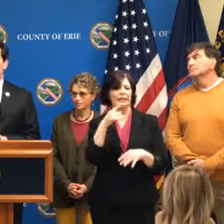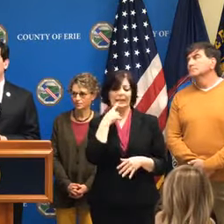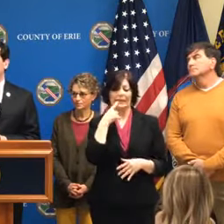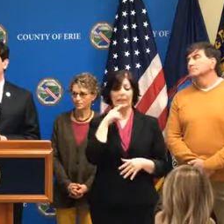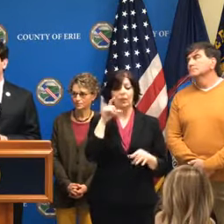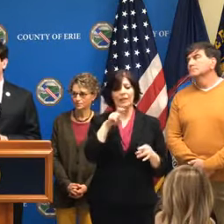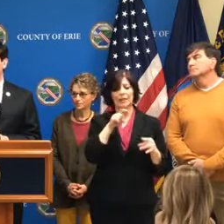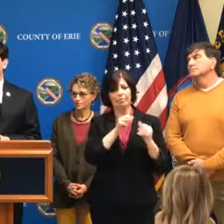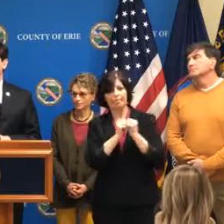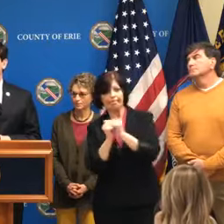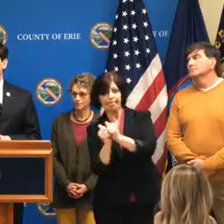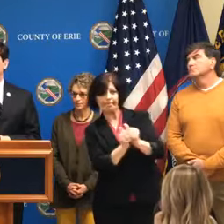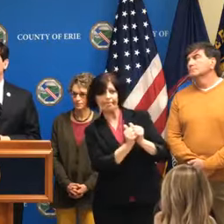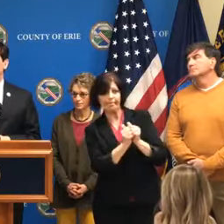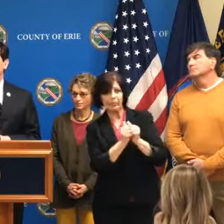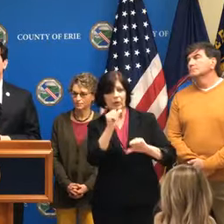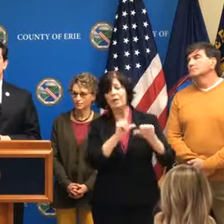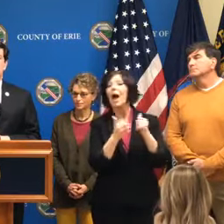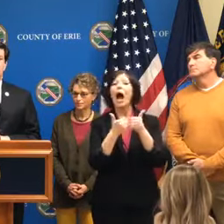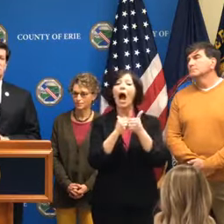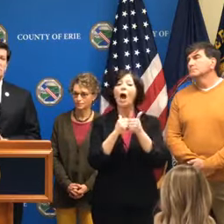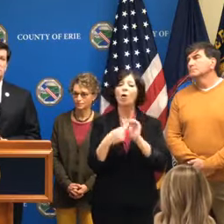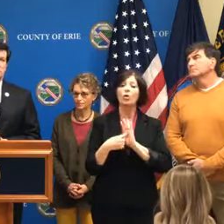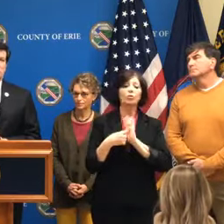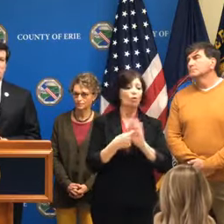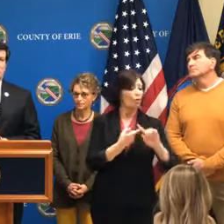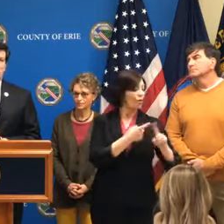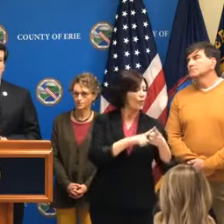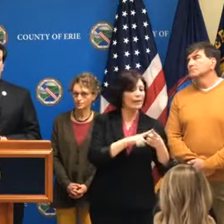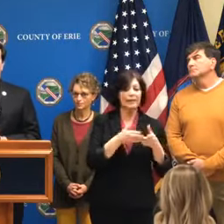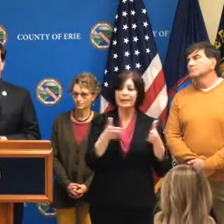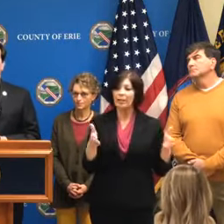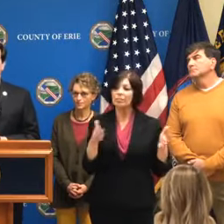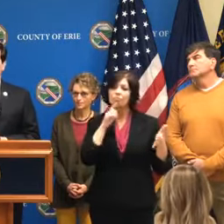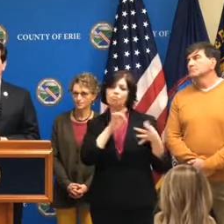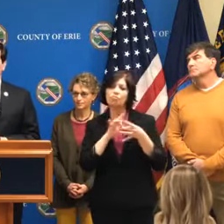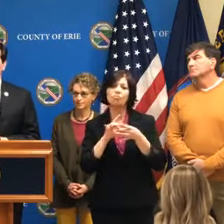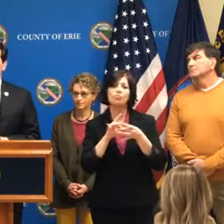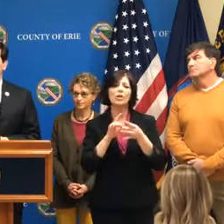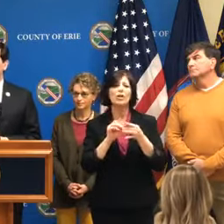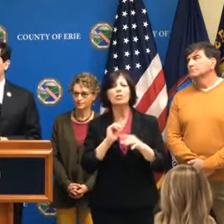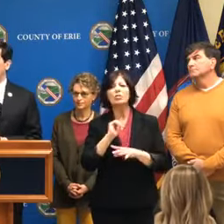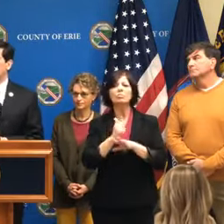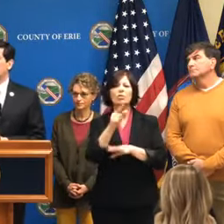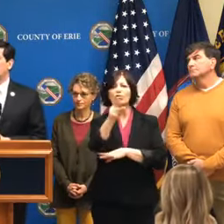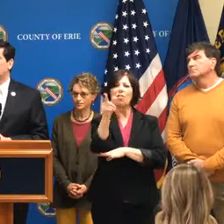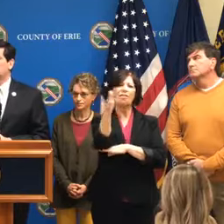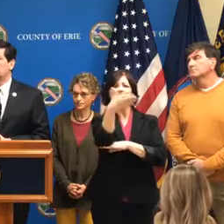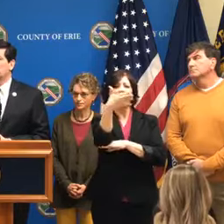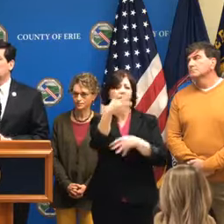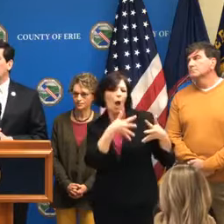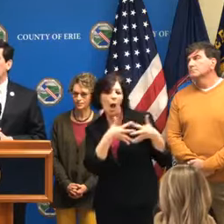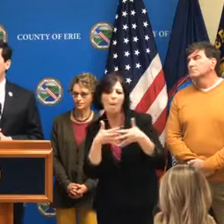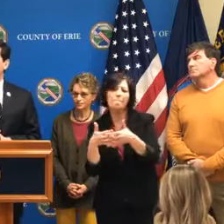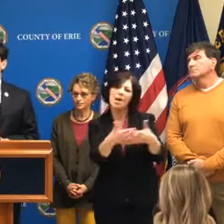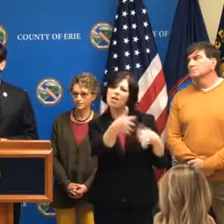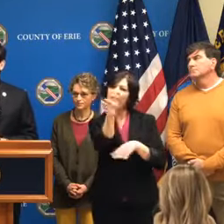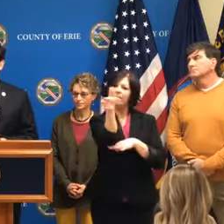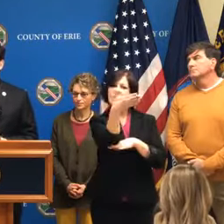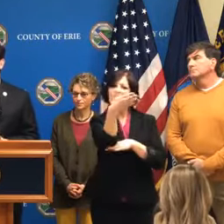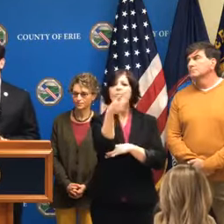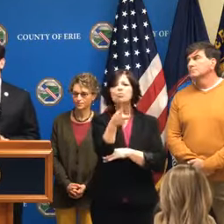be in solidarity with each other, and the best way to do it is to show your friends and neighbors you are. Fly your flag. Fly your American flag to show that you